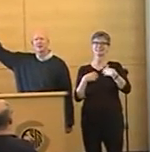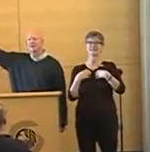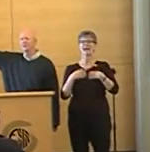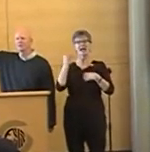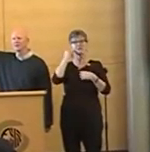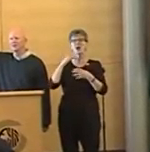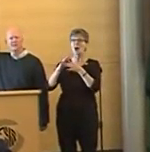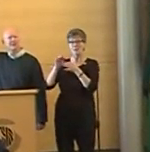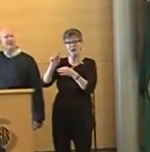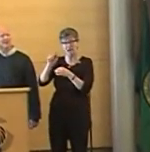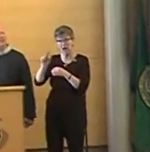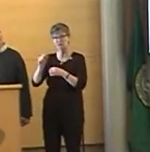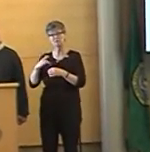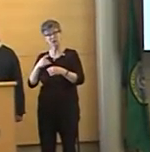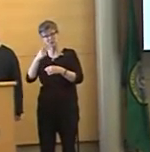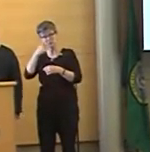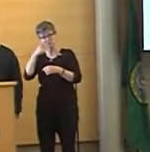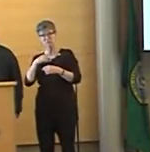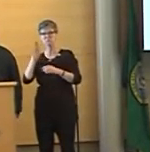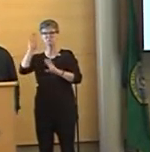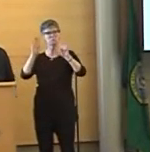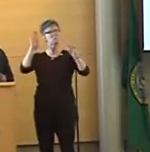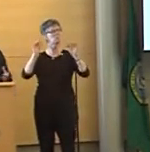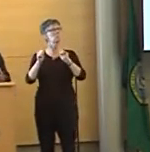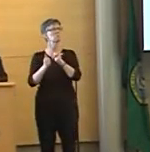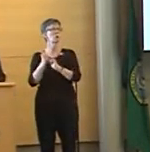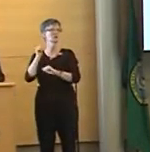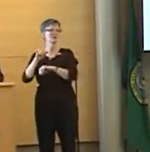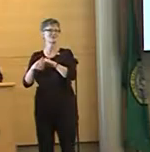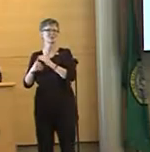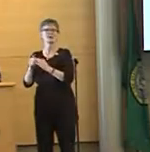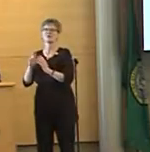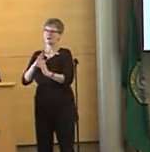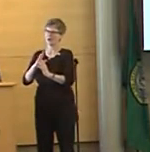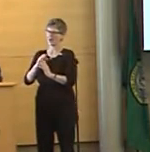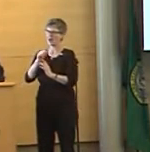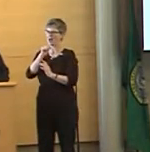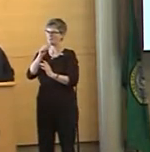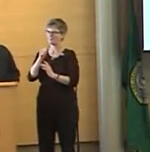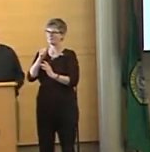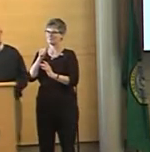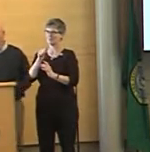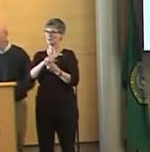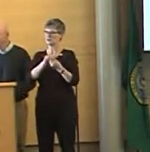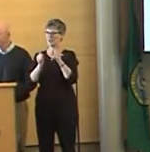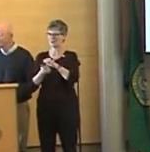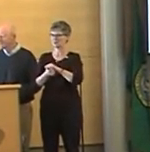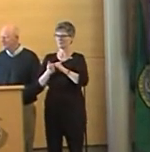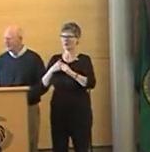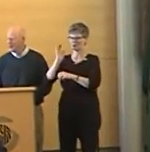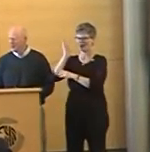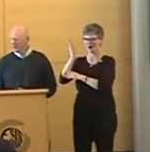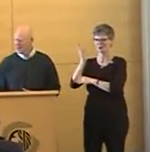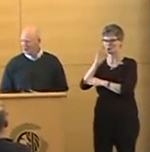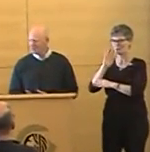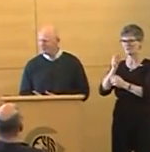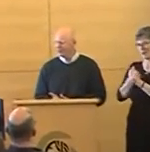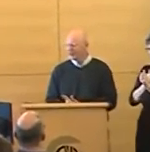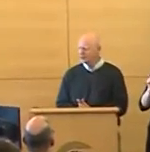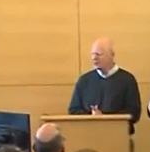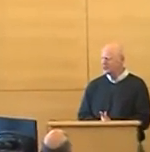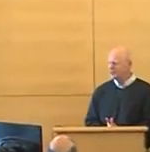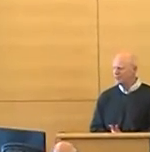to be painful. But how many of you are afraid when I start talking about HTML tags? Okay, a few hands